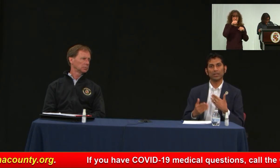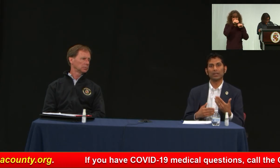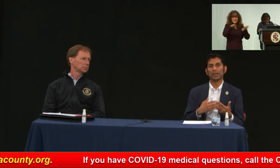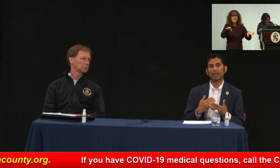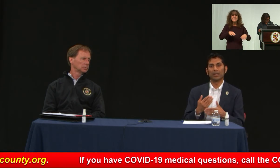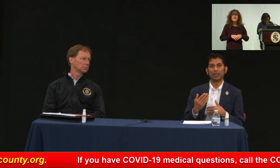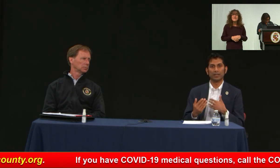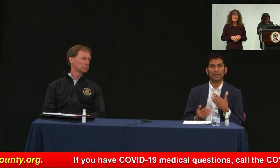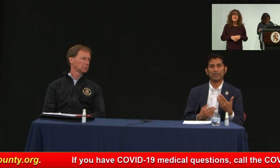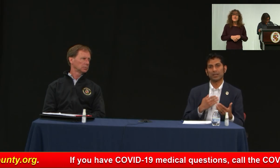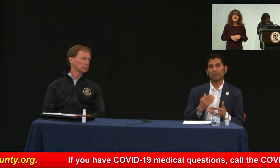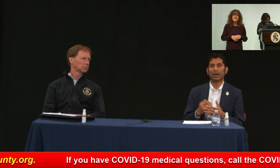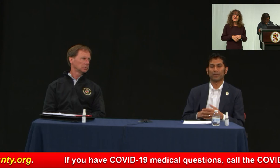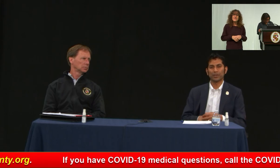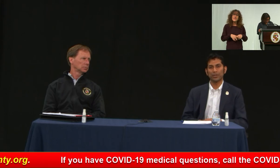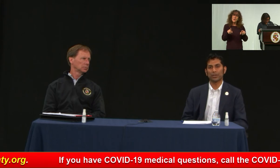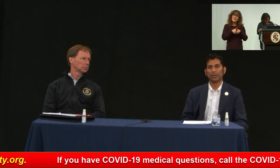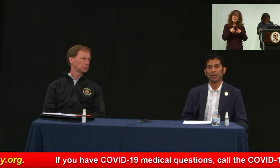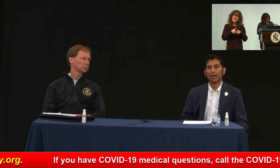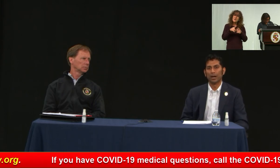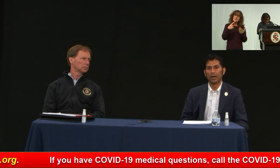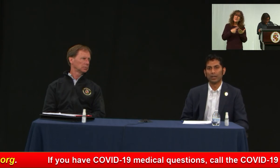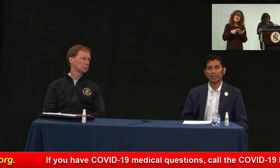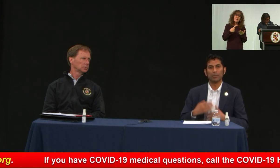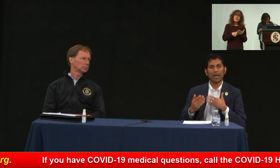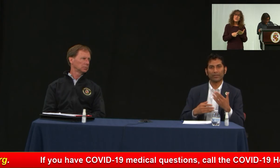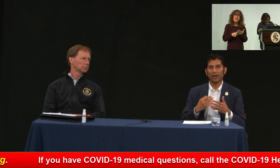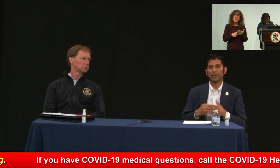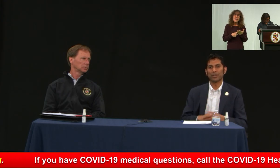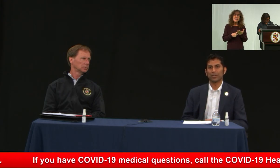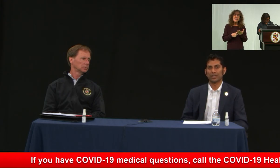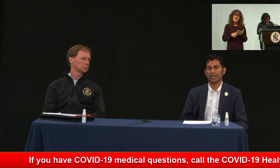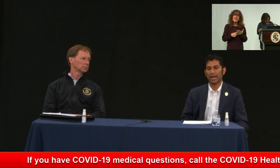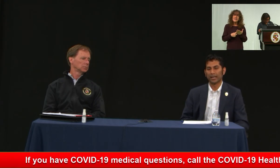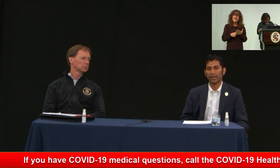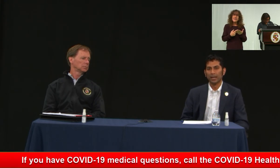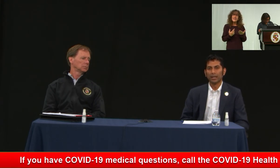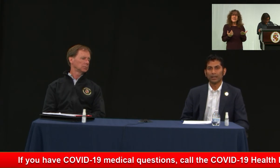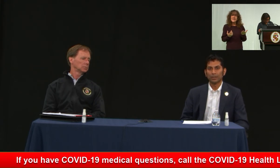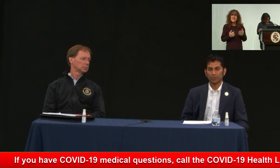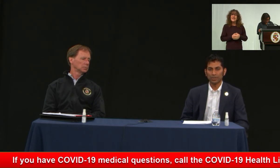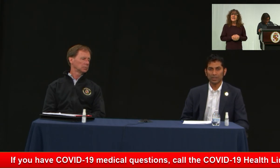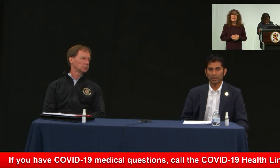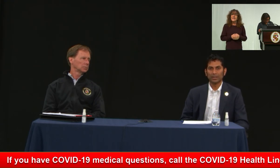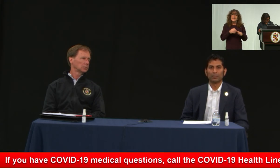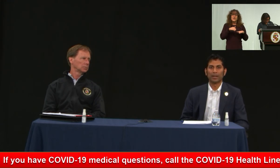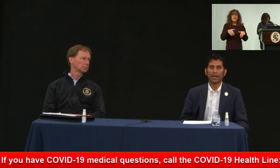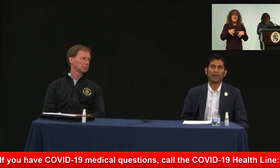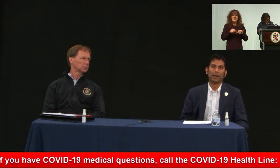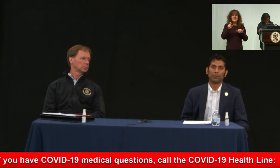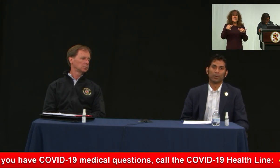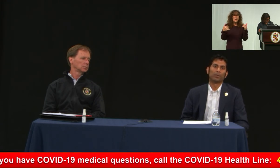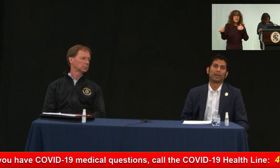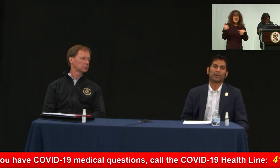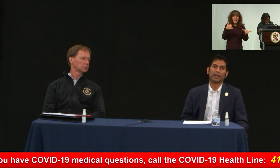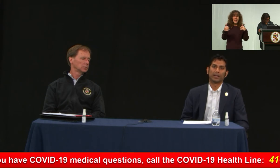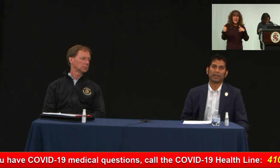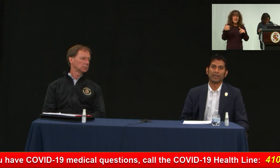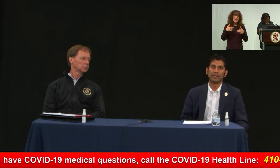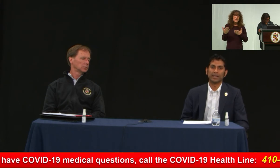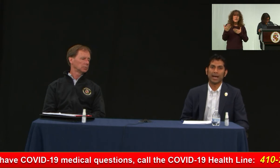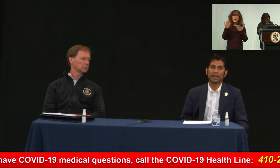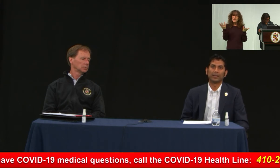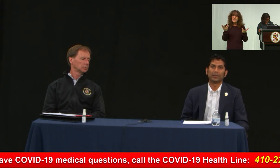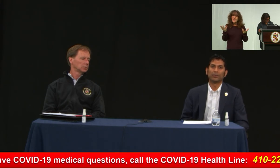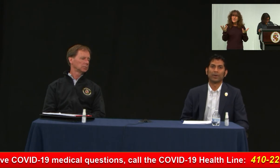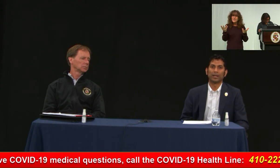this is really in the same conversation, same line of conversation as that. Children still need to play. And what we're recommending